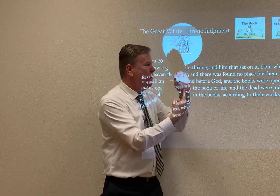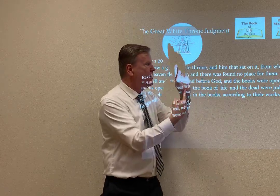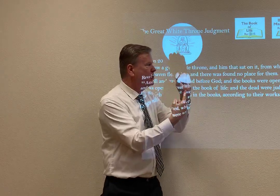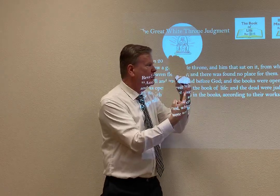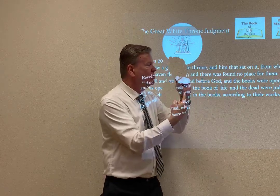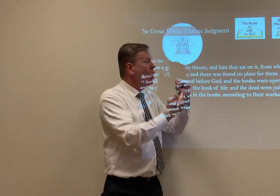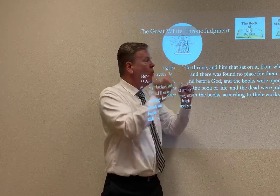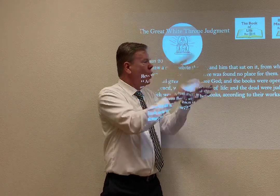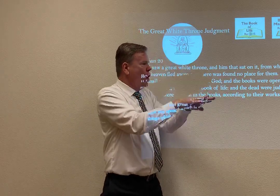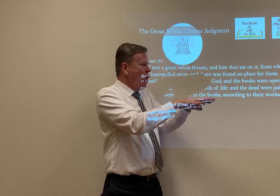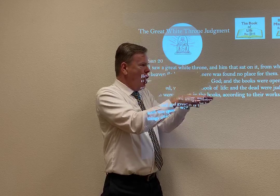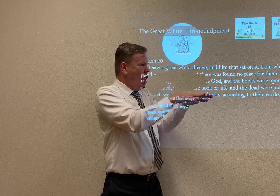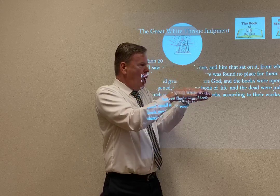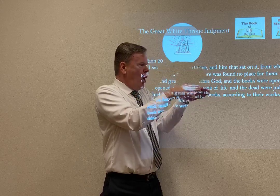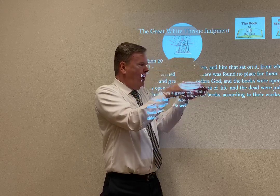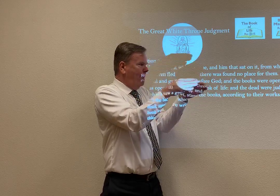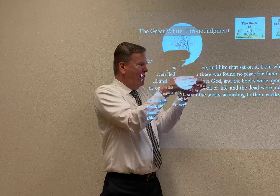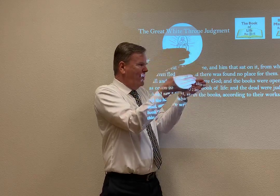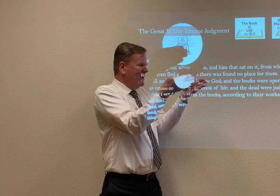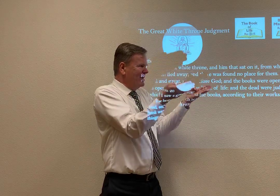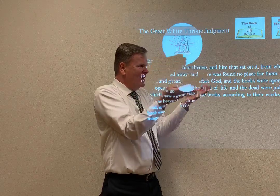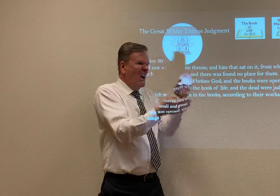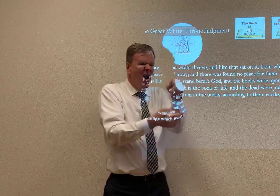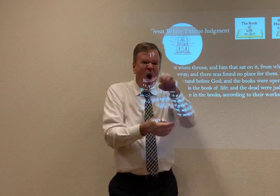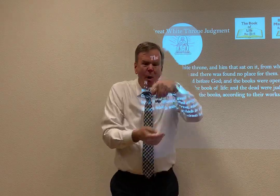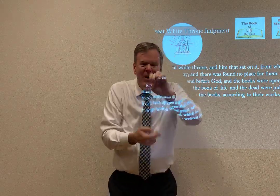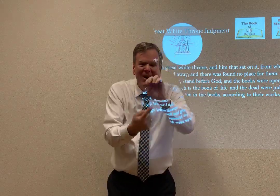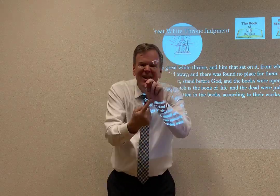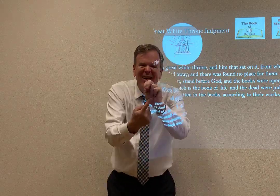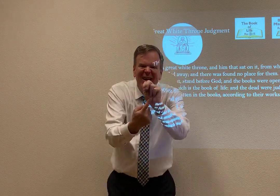And the books were opened.